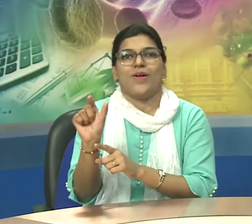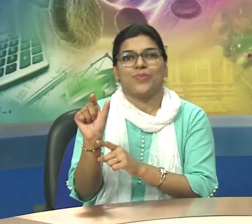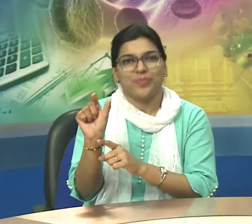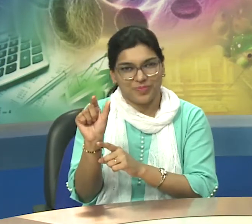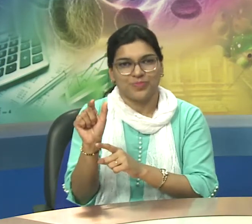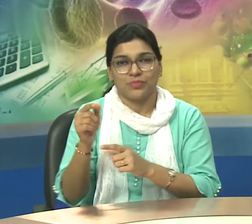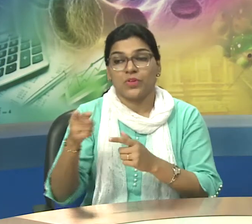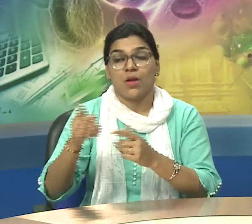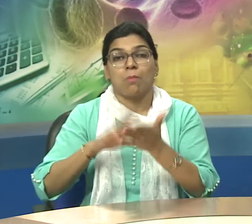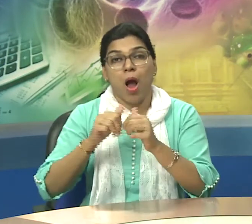was the